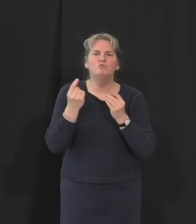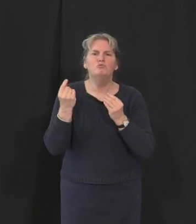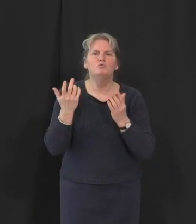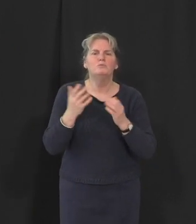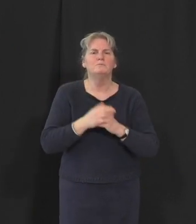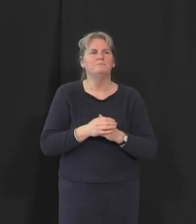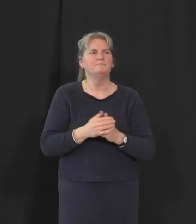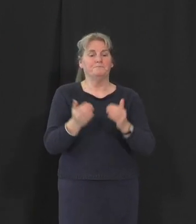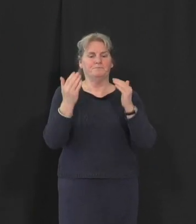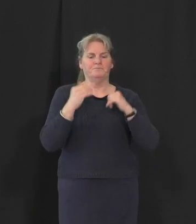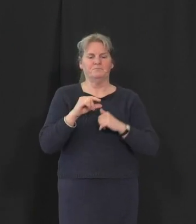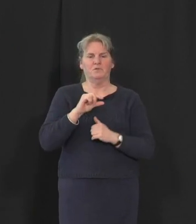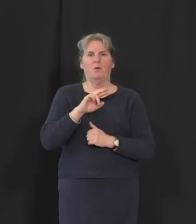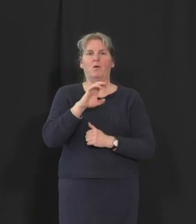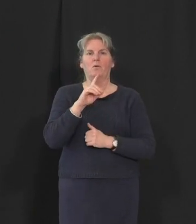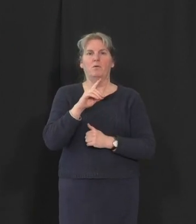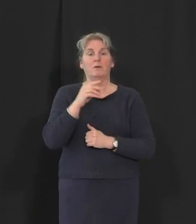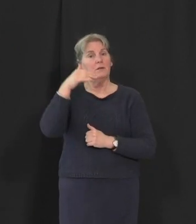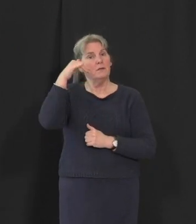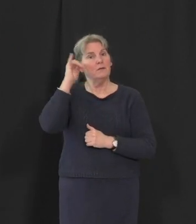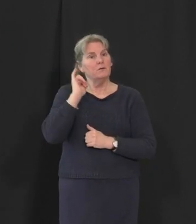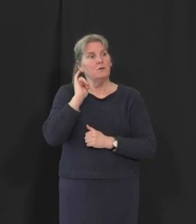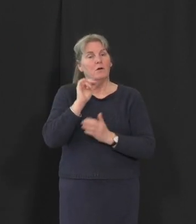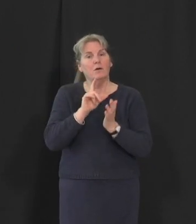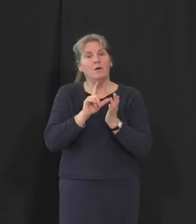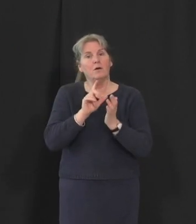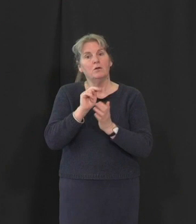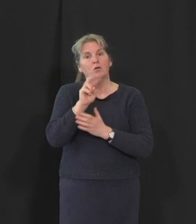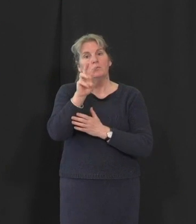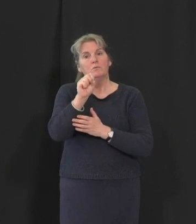We'll go next to Gord at the Yukon News.